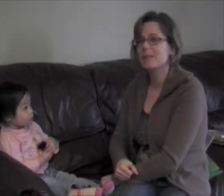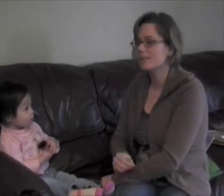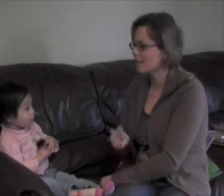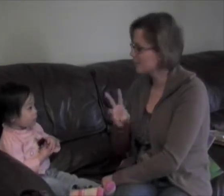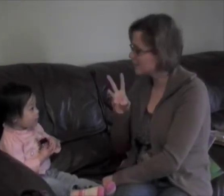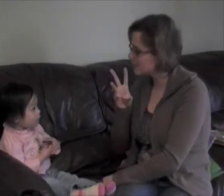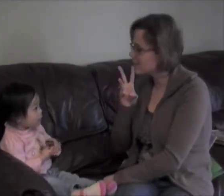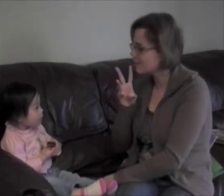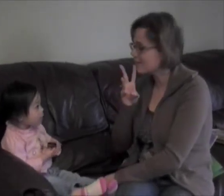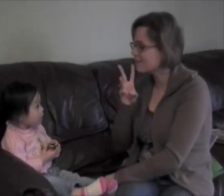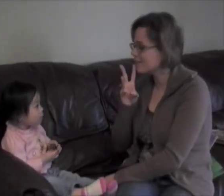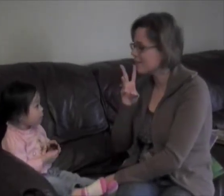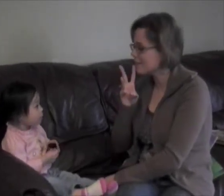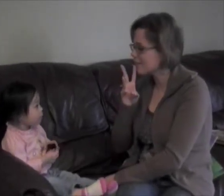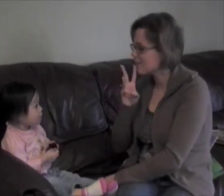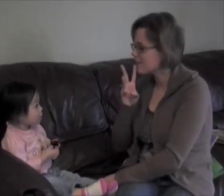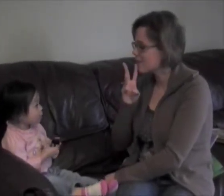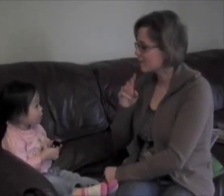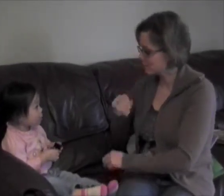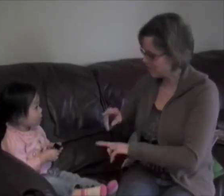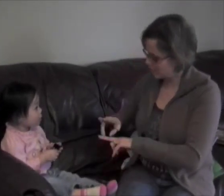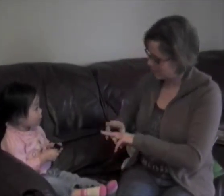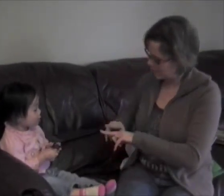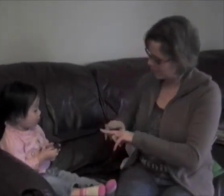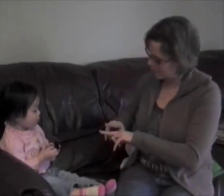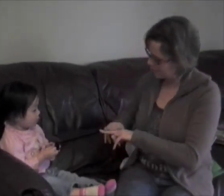Can I do this one? I do this one. Watch it. You know what this is?